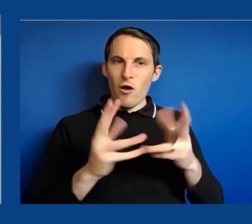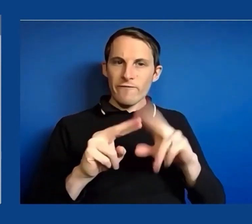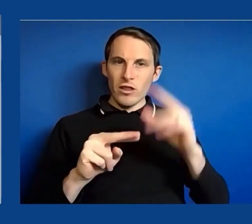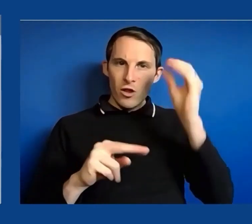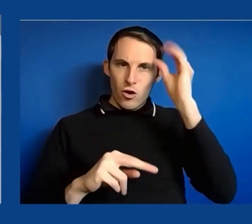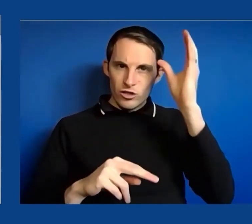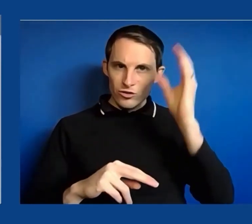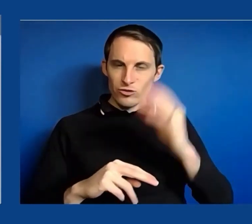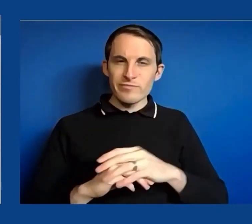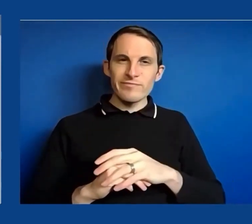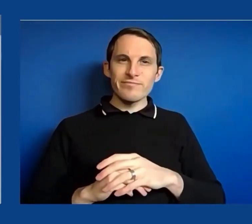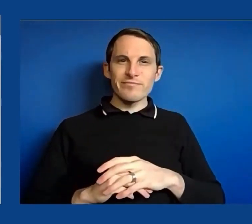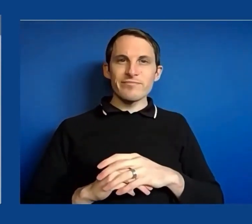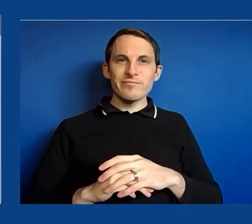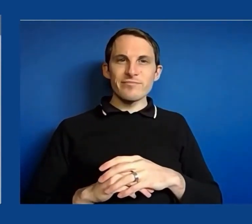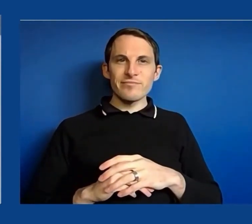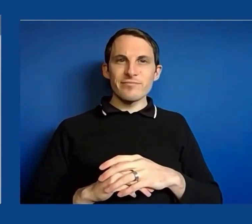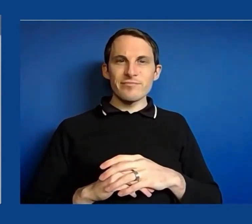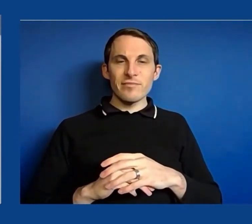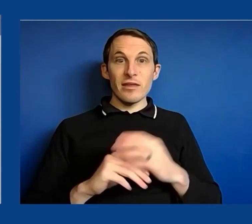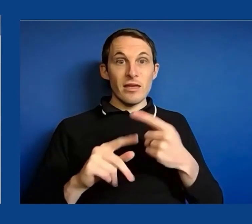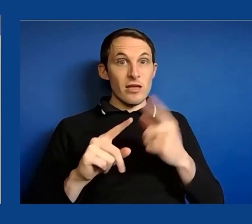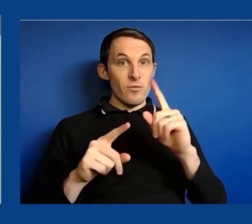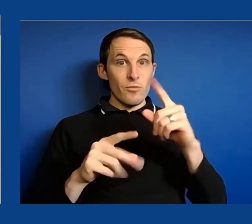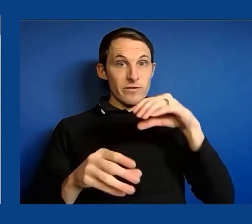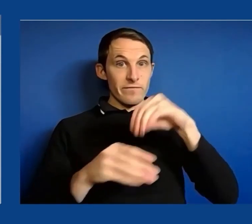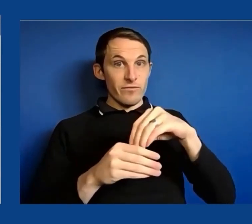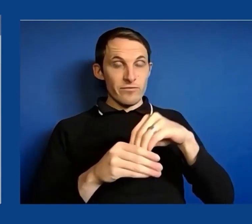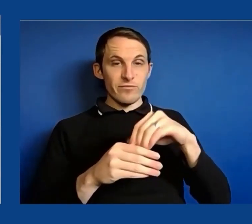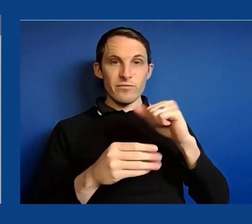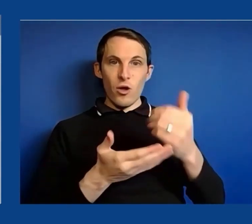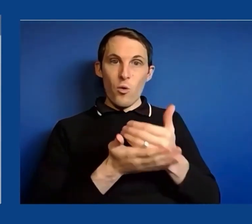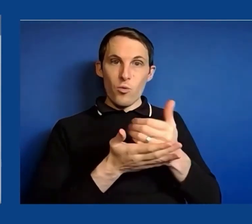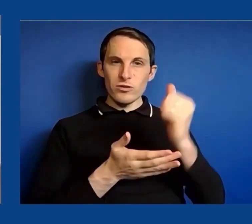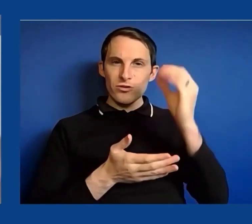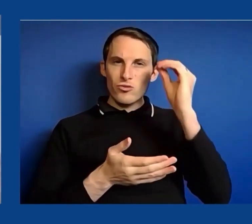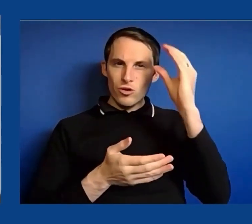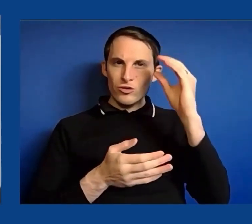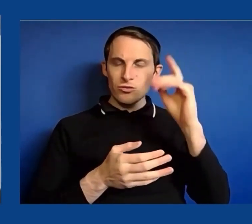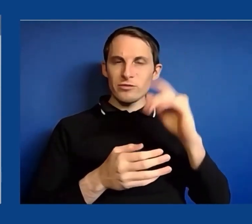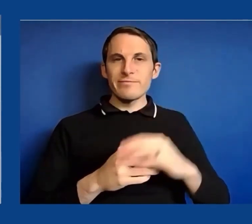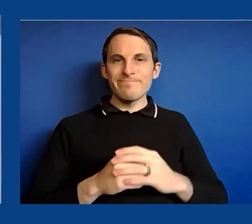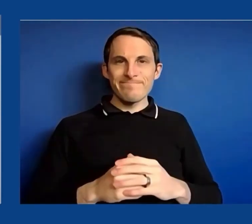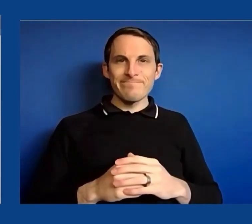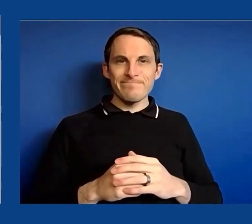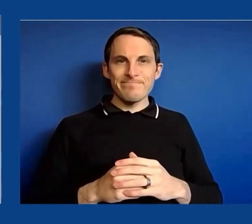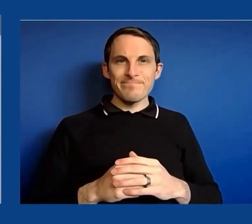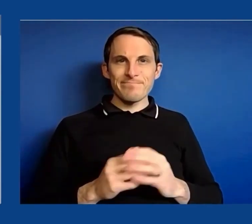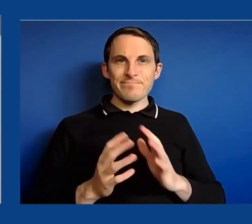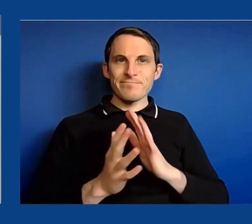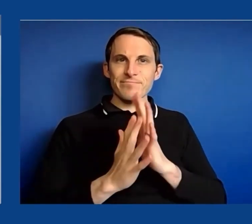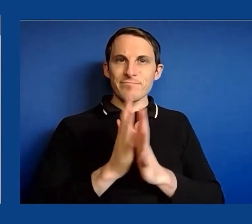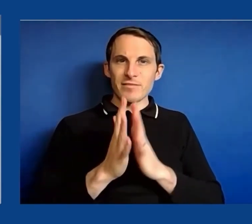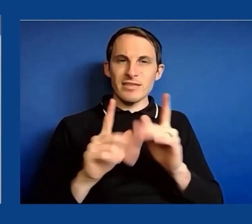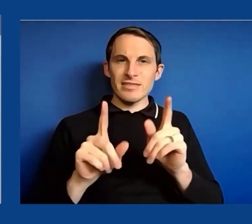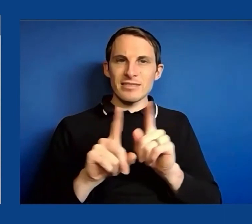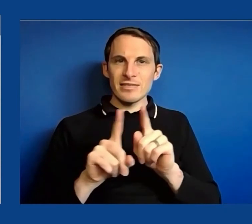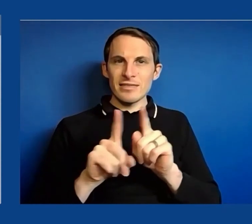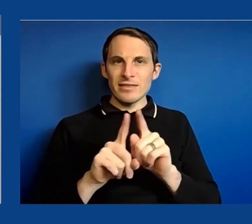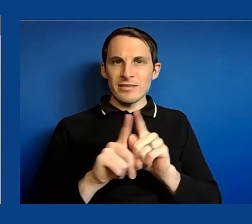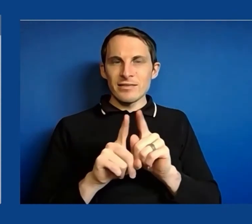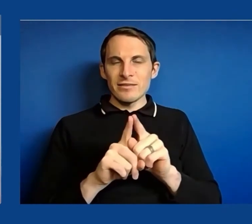what constituted that holding of that knowledge. So it is that thing of epistemologies,